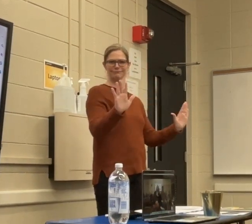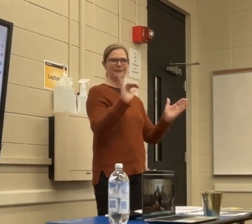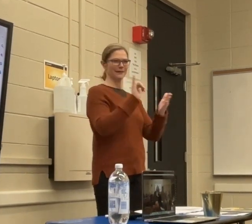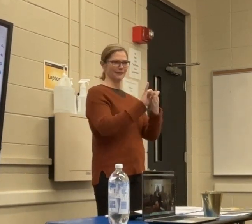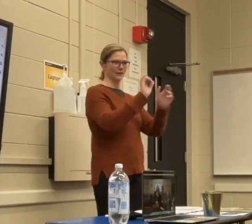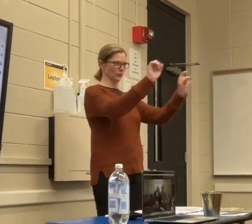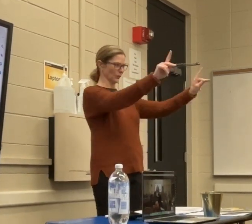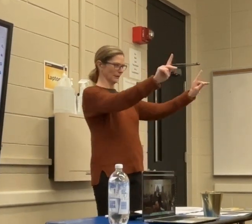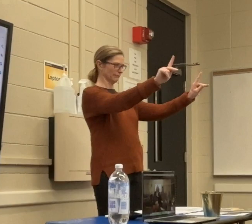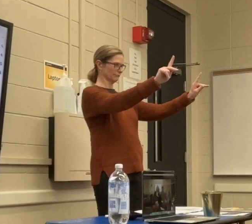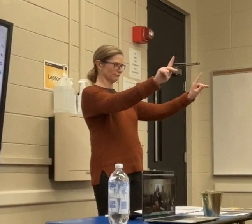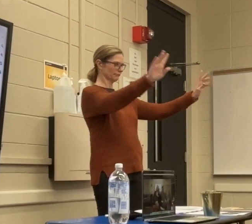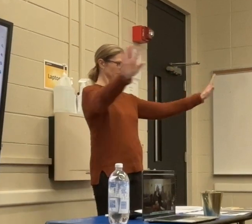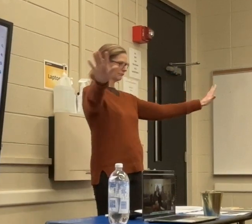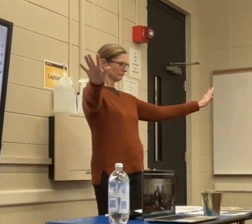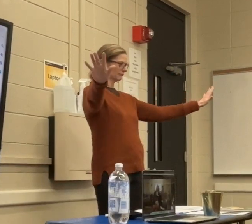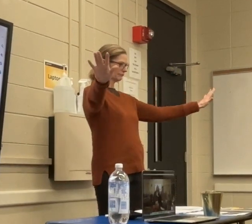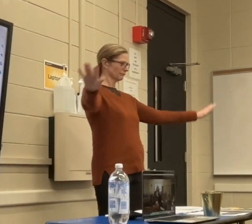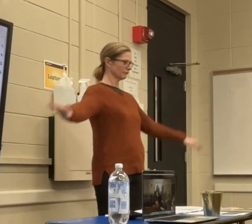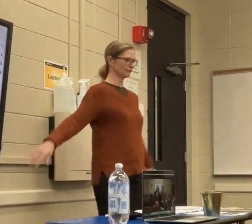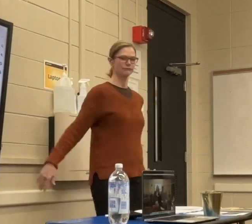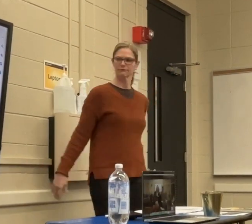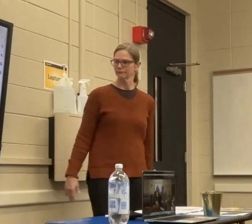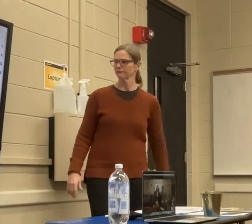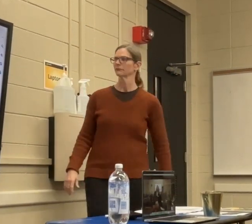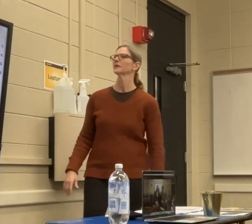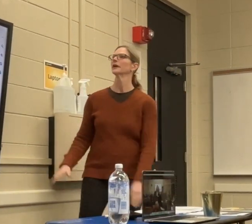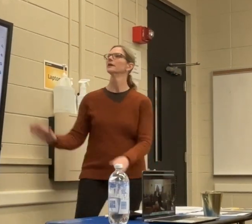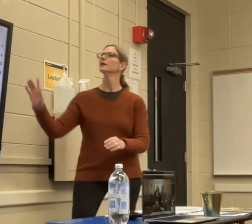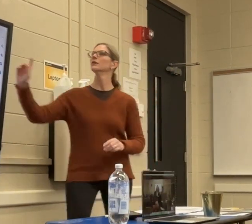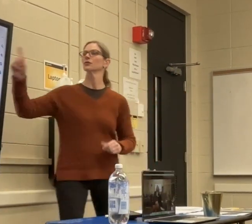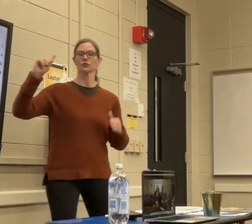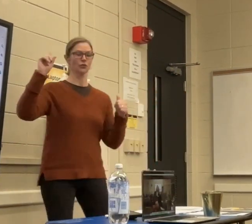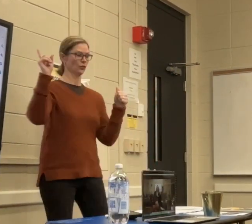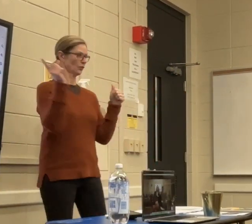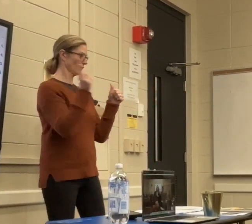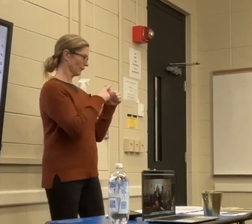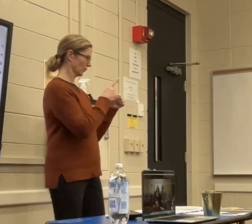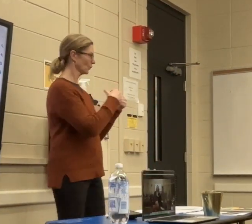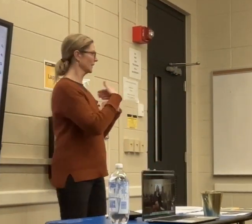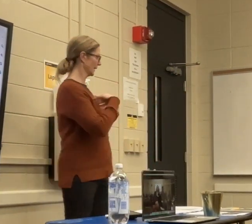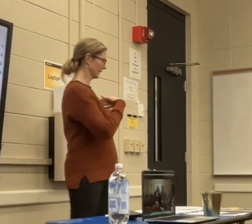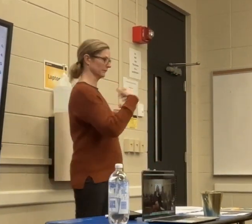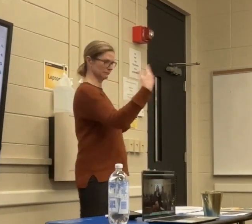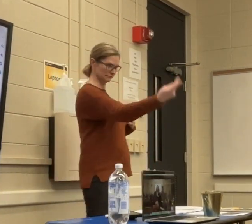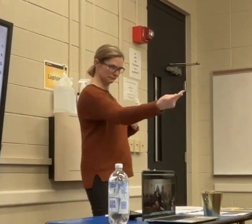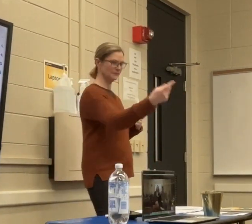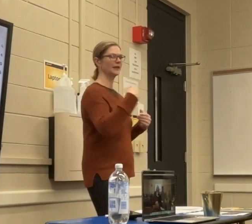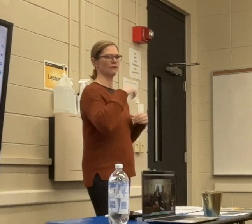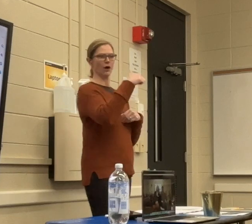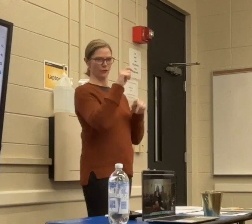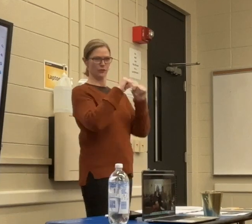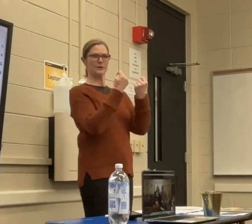But if we don't get to everything today, it's all right. No worries. So the first thing on our